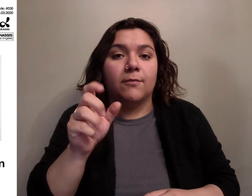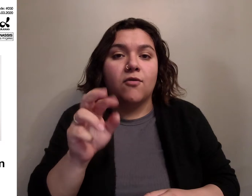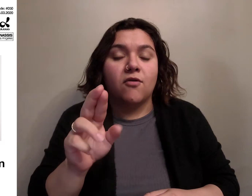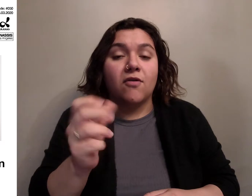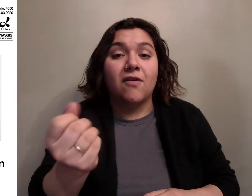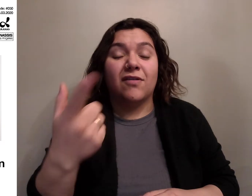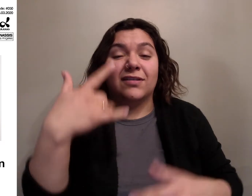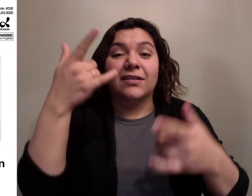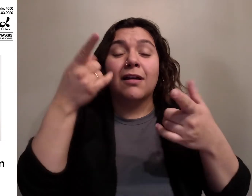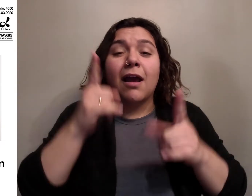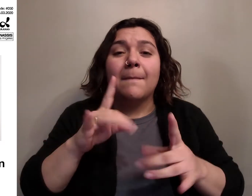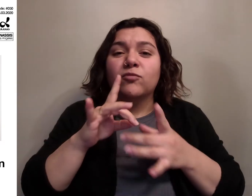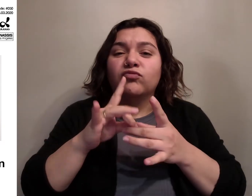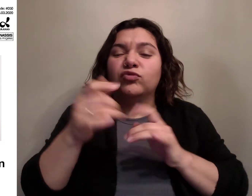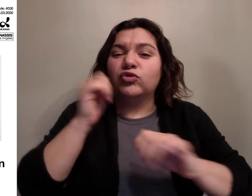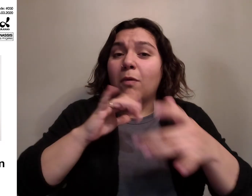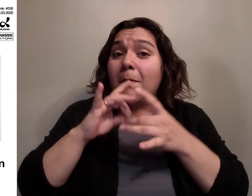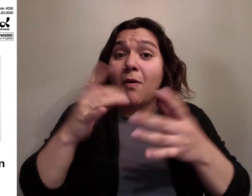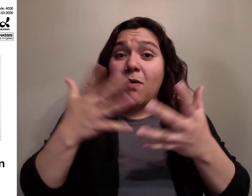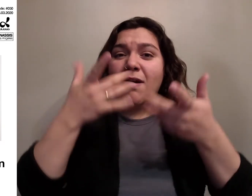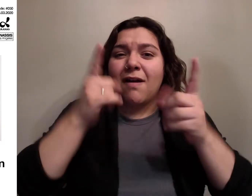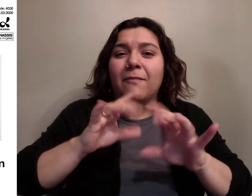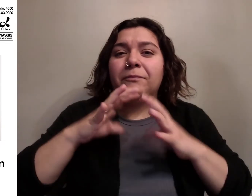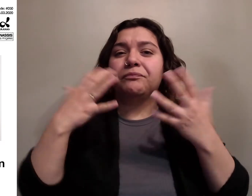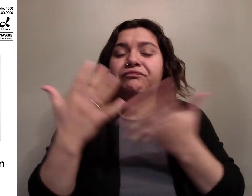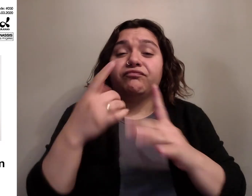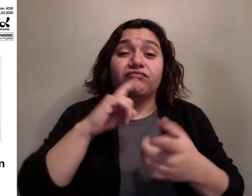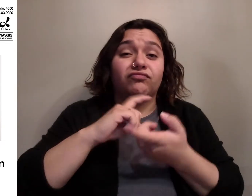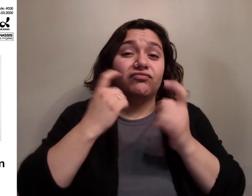shifting paradigms in the era of social distancing.